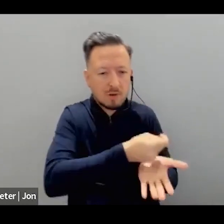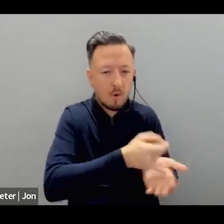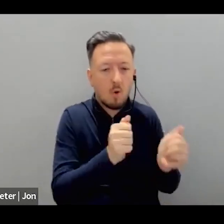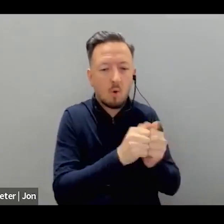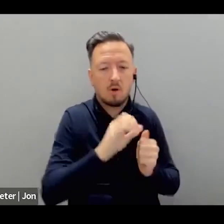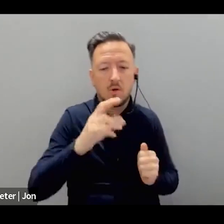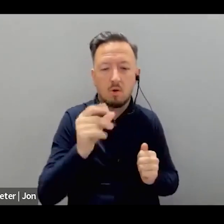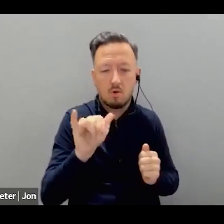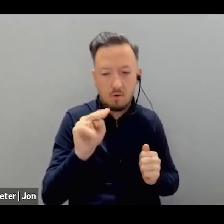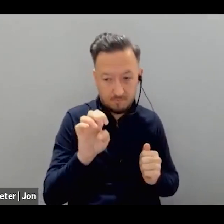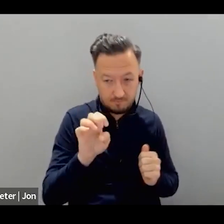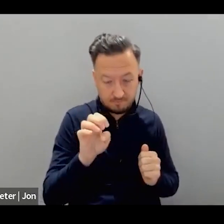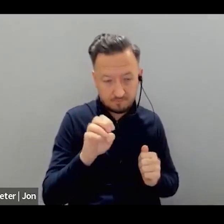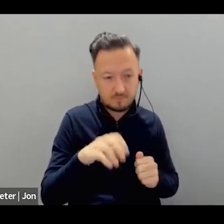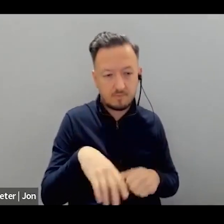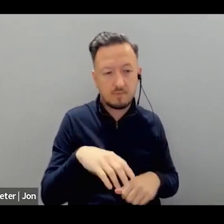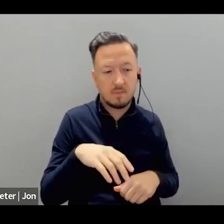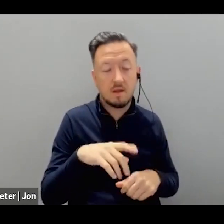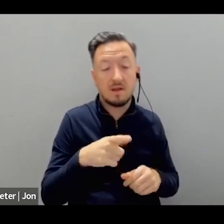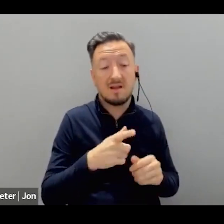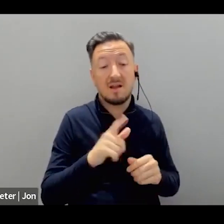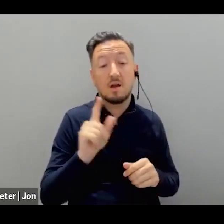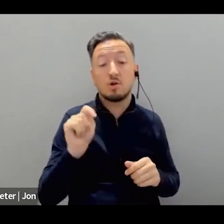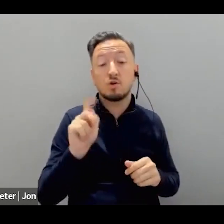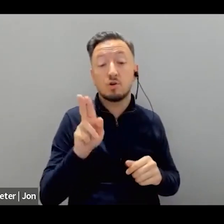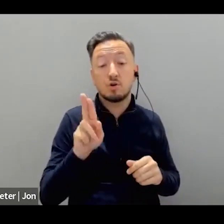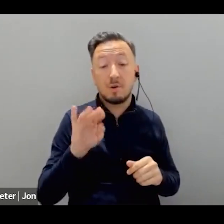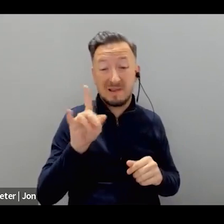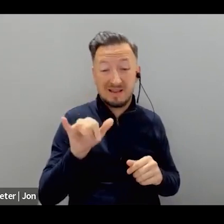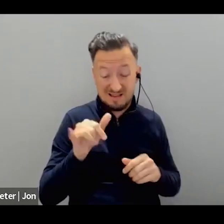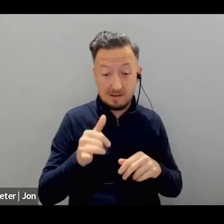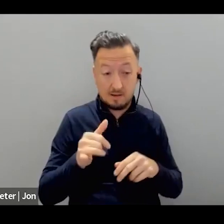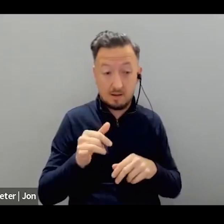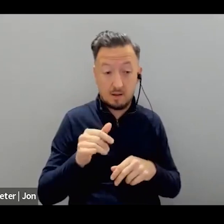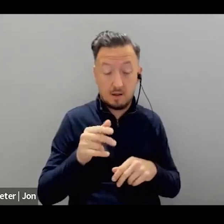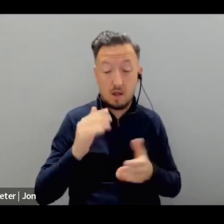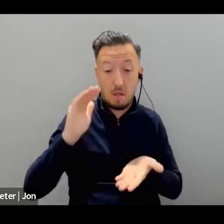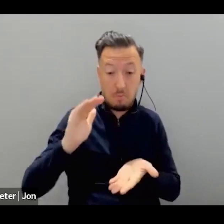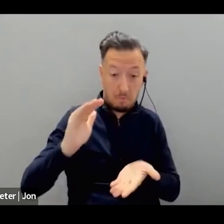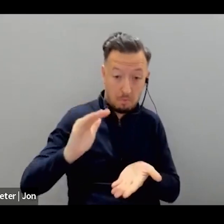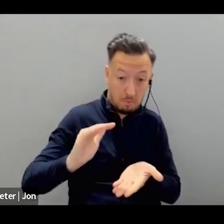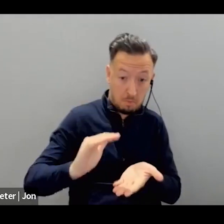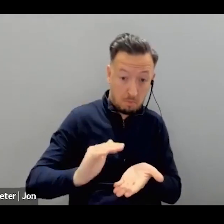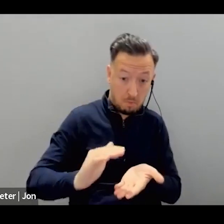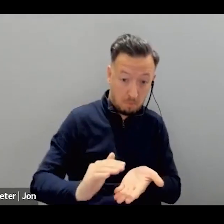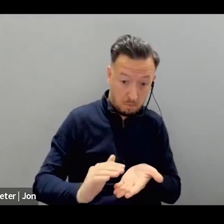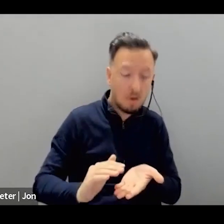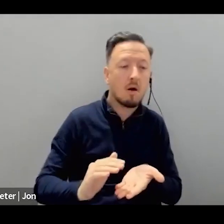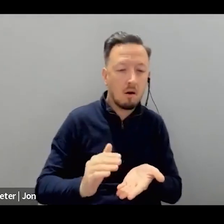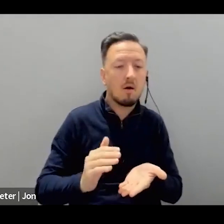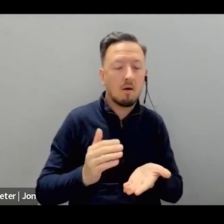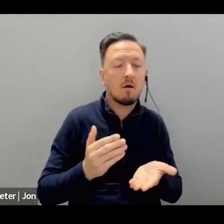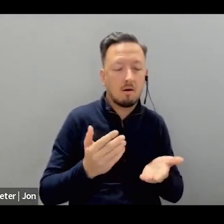Corrosion control treatment returned when turbidity levels in the North Fork Reservoir lowered enough to begin pushing